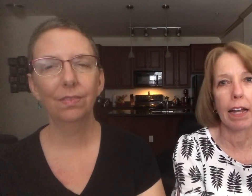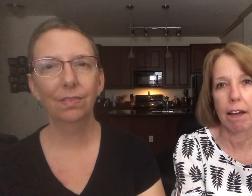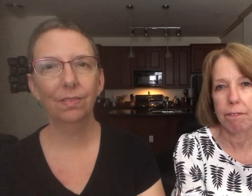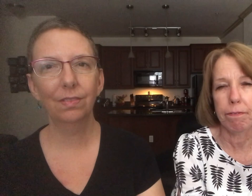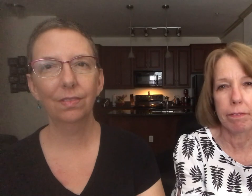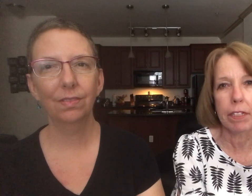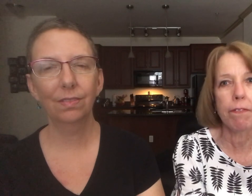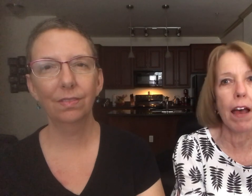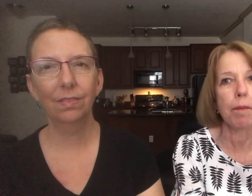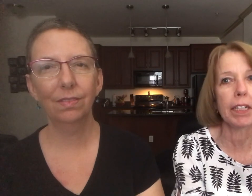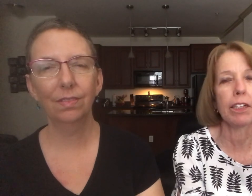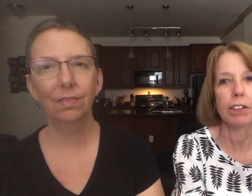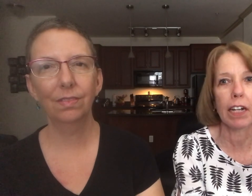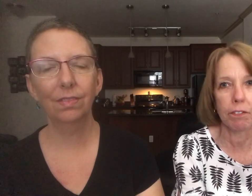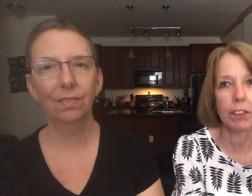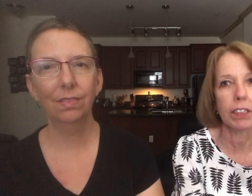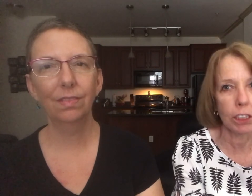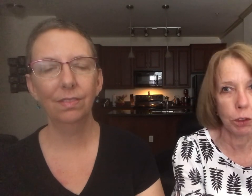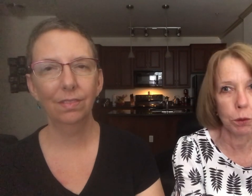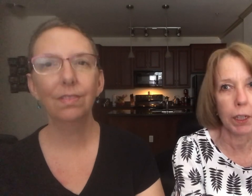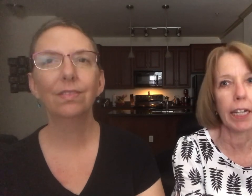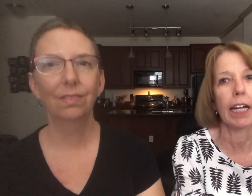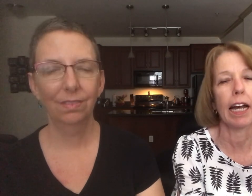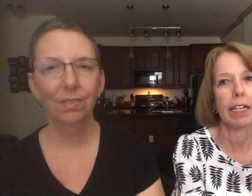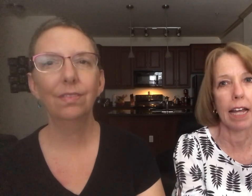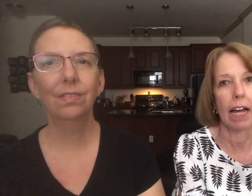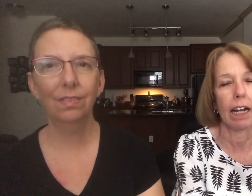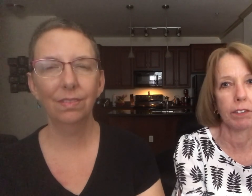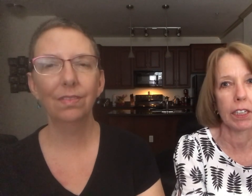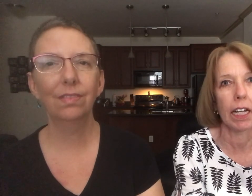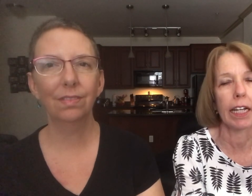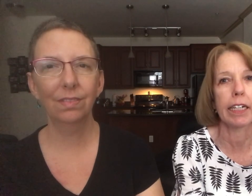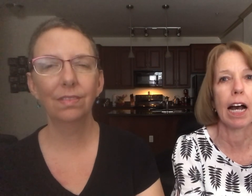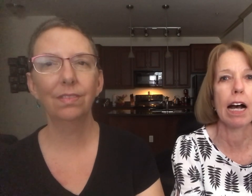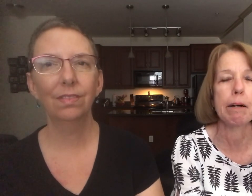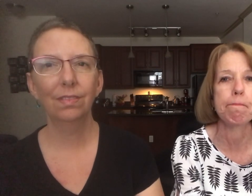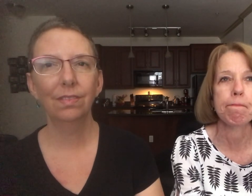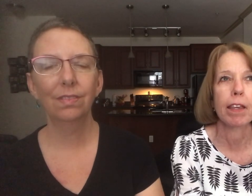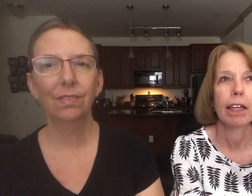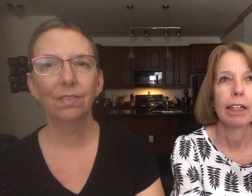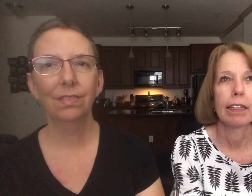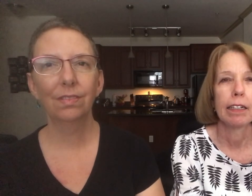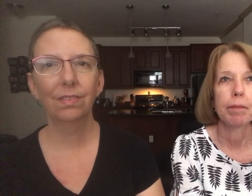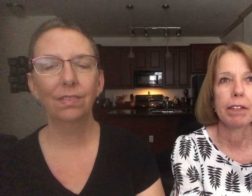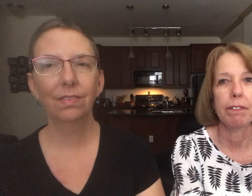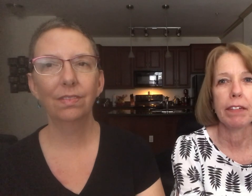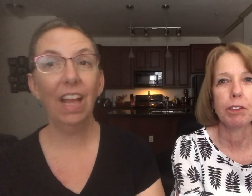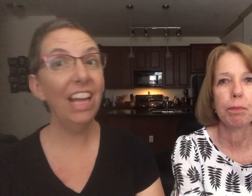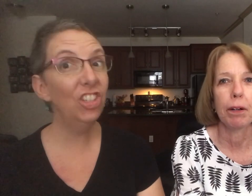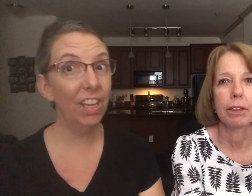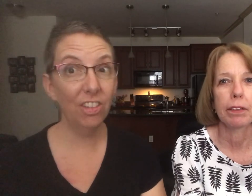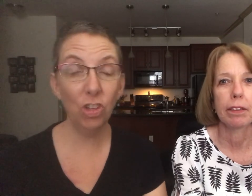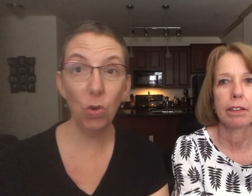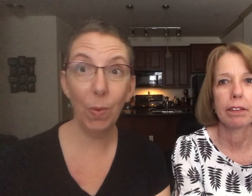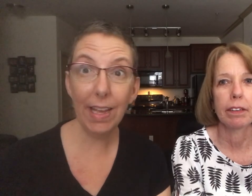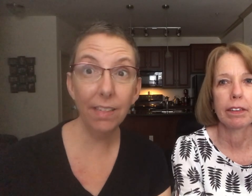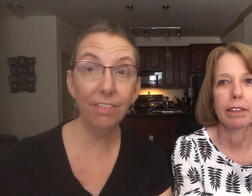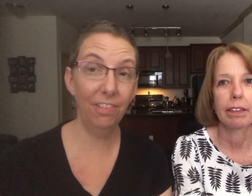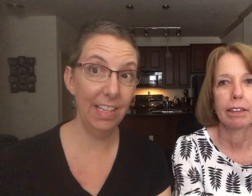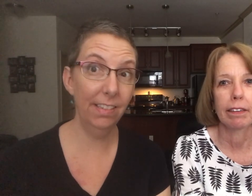have some family here that I really enjoy and that I really like. My favorite part. And she has great friends